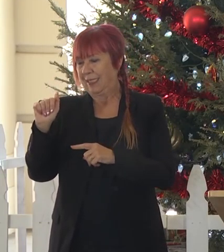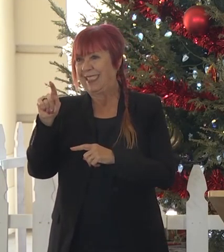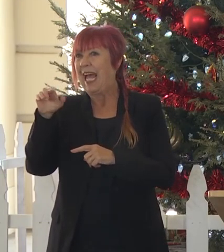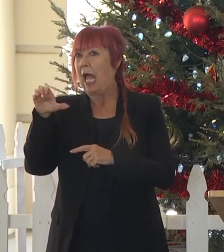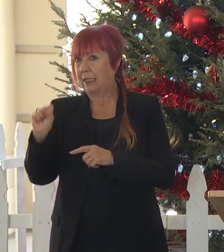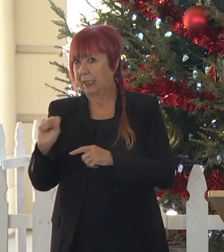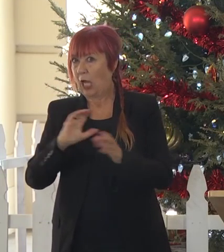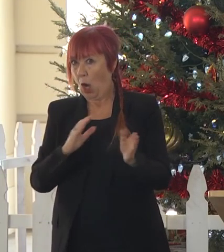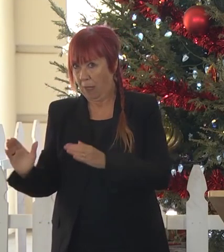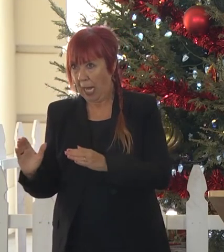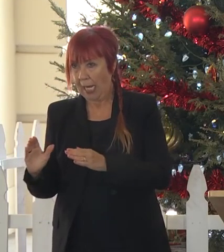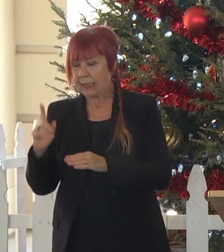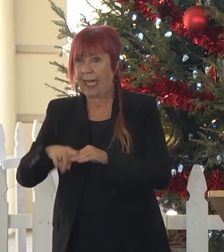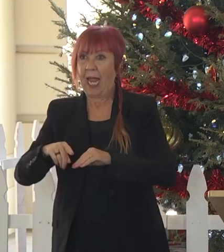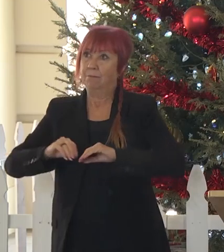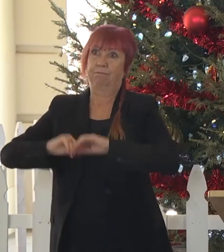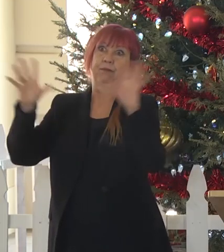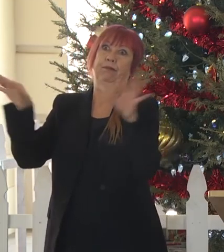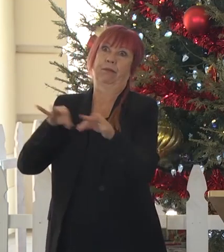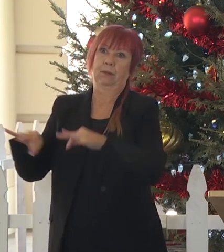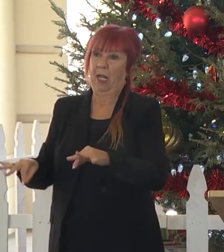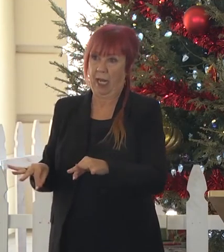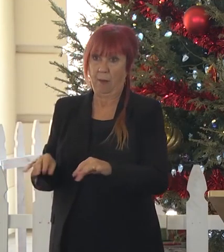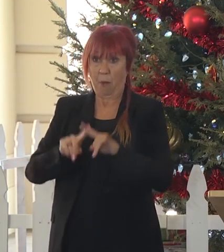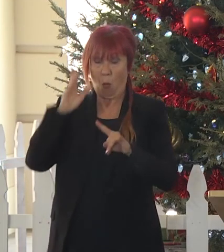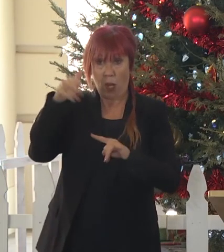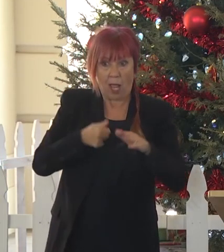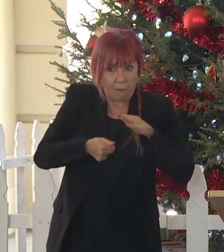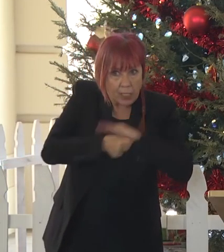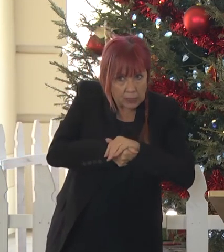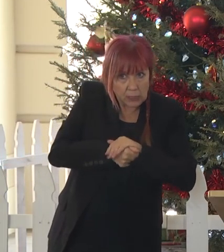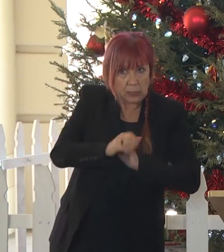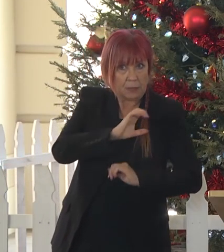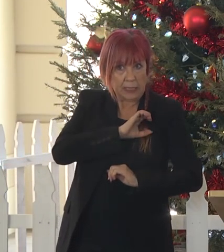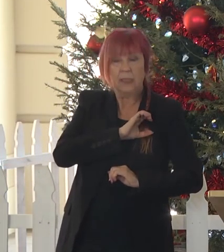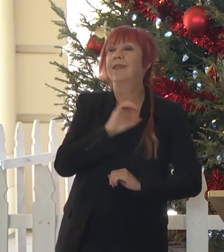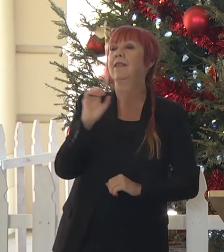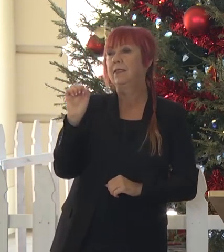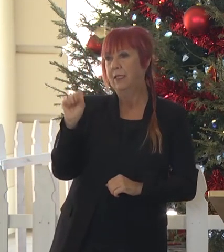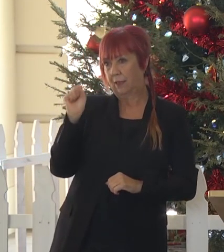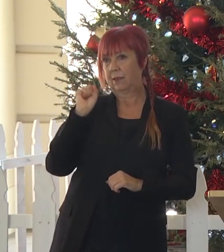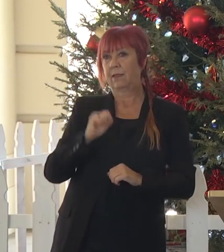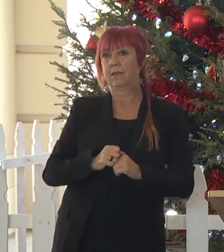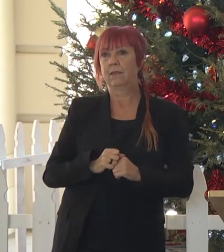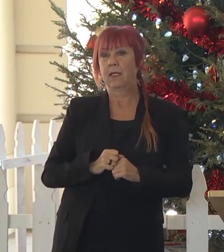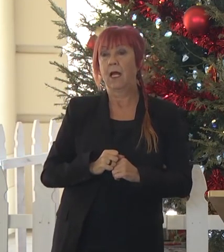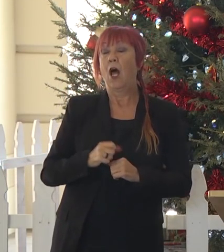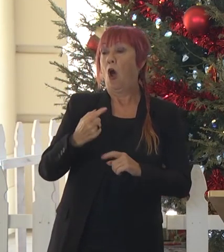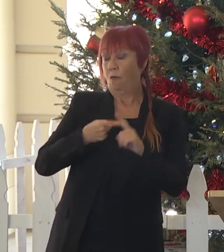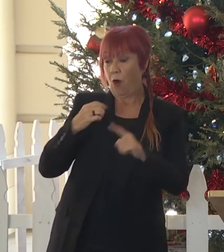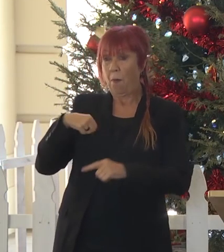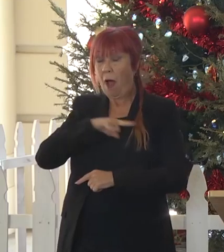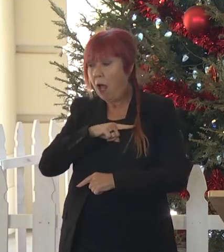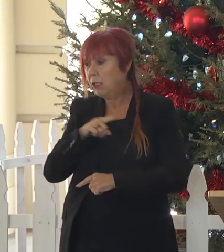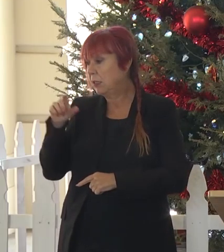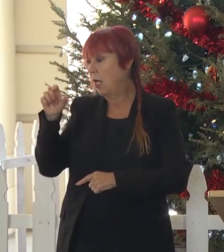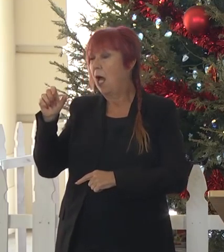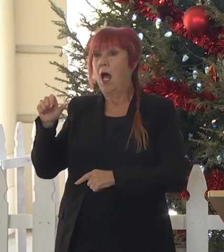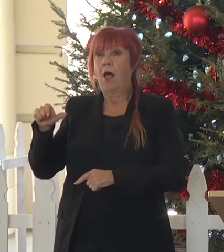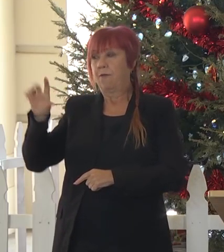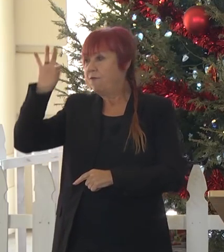undercover officers? Yes, from the federal agencies that I've mentioned earlier and from our own team at the Pasadena Police